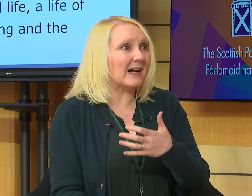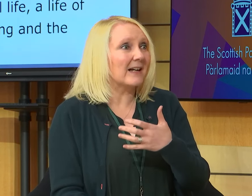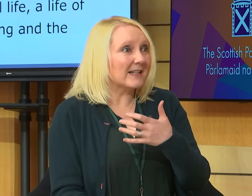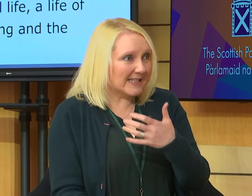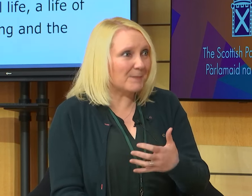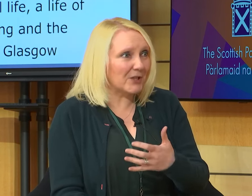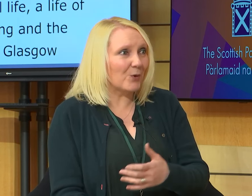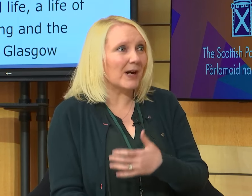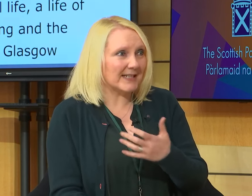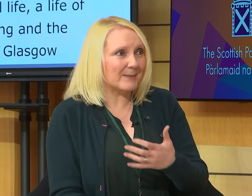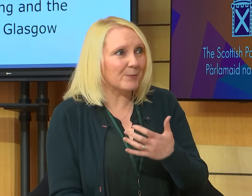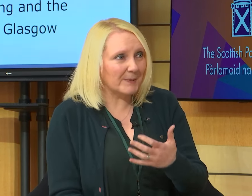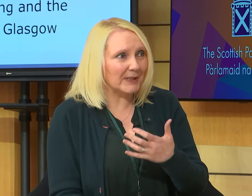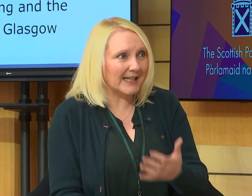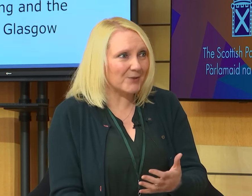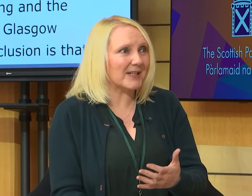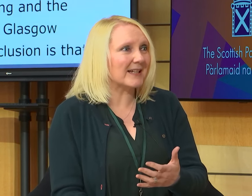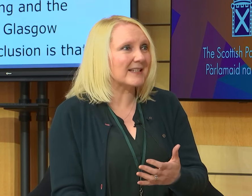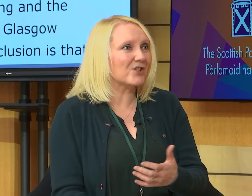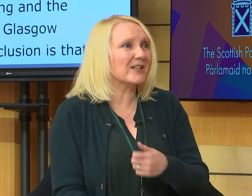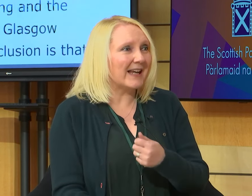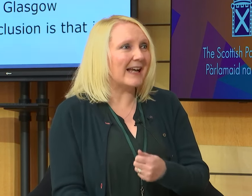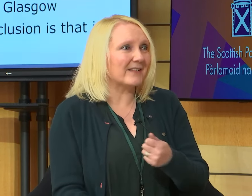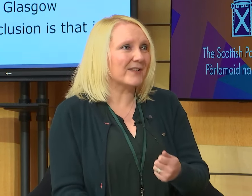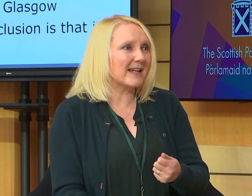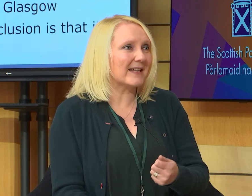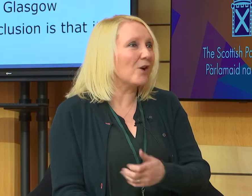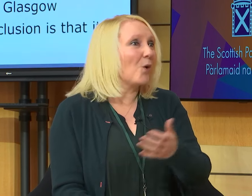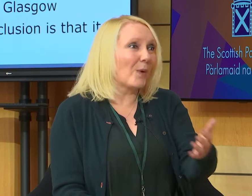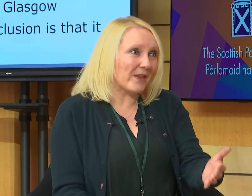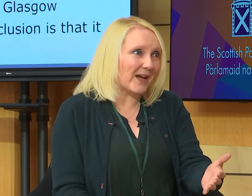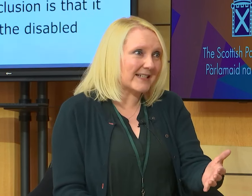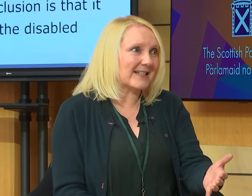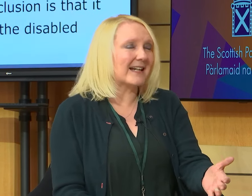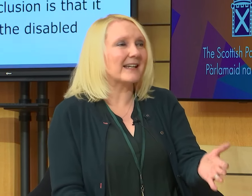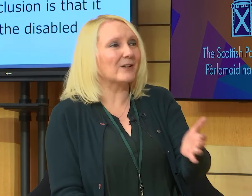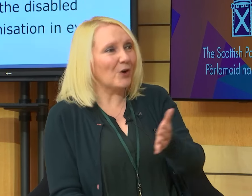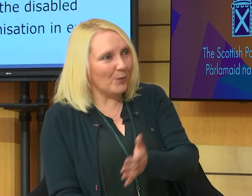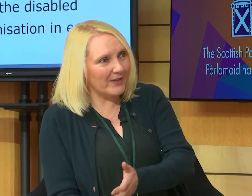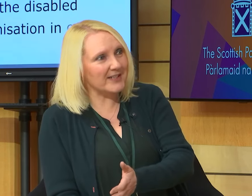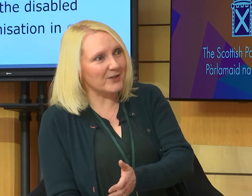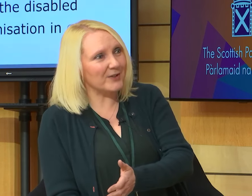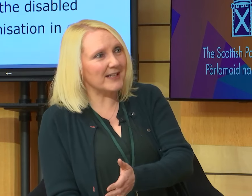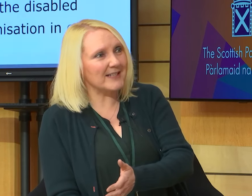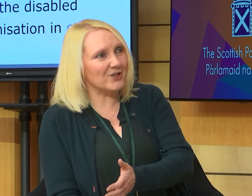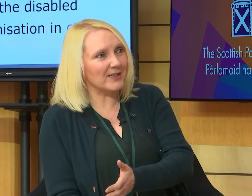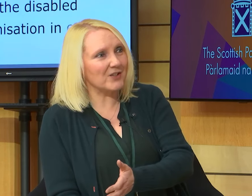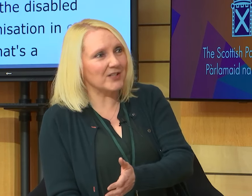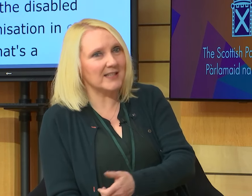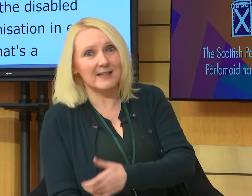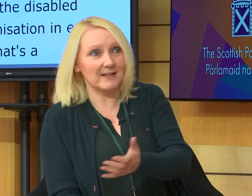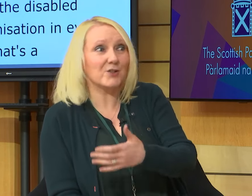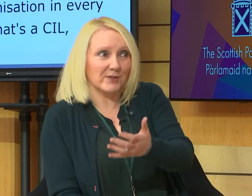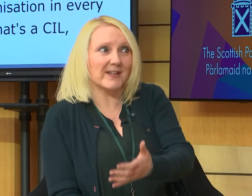needs a DPO, a disabled people-led organisation, in every area, whether that's a CIL, whether it's an organisation